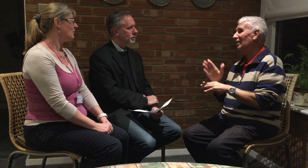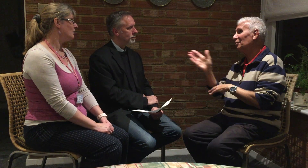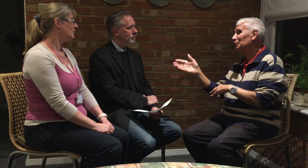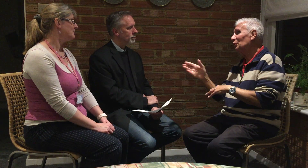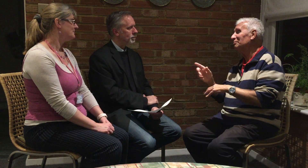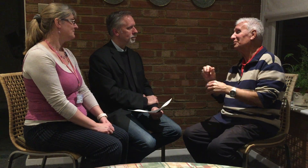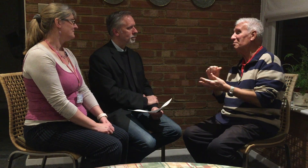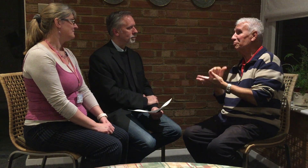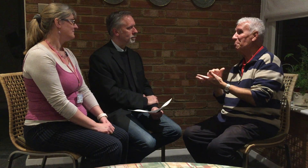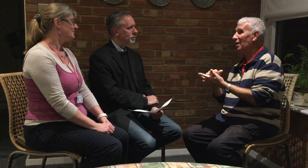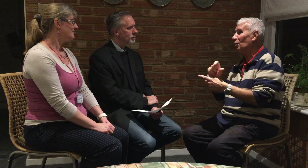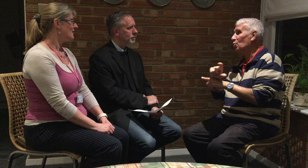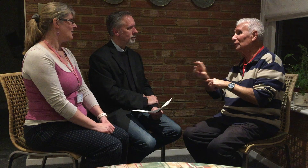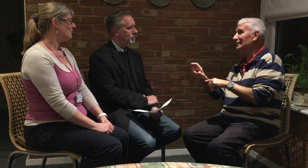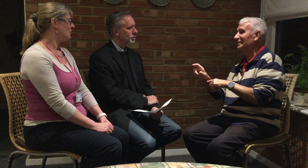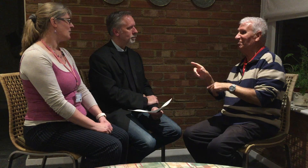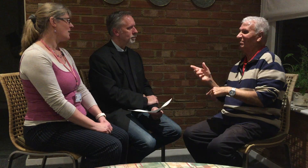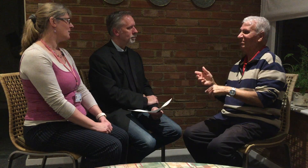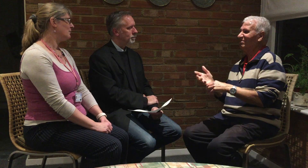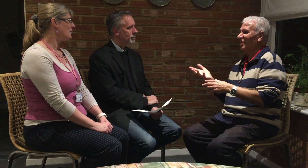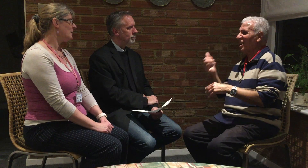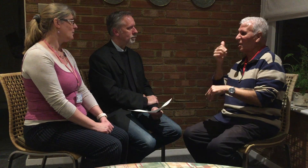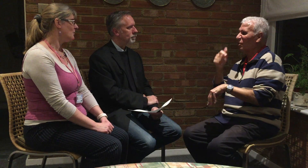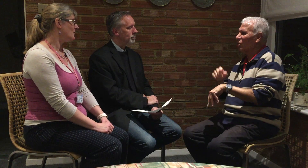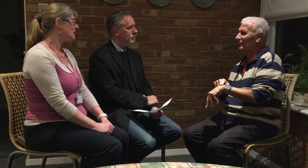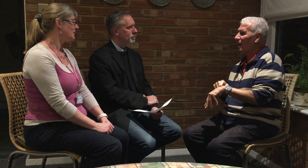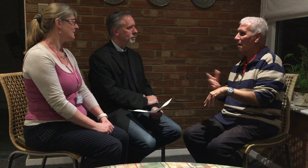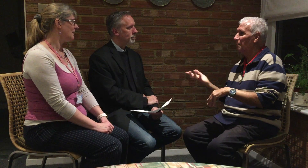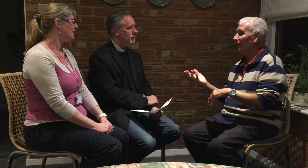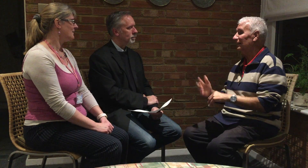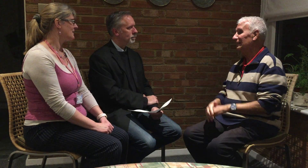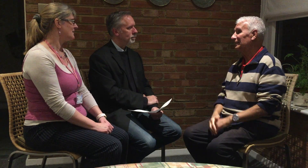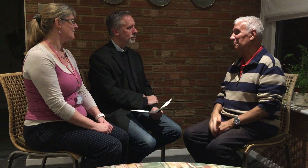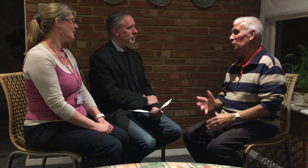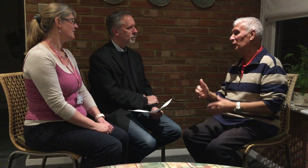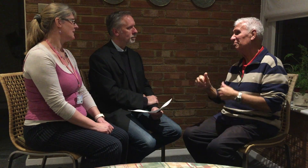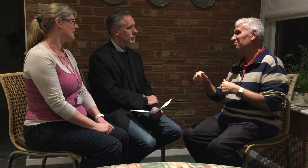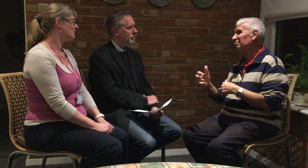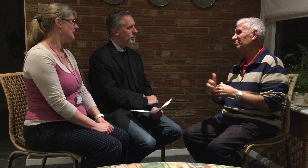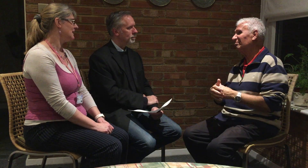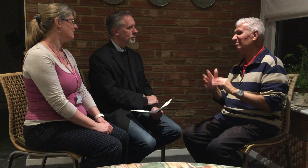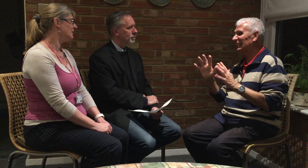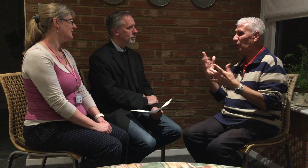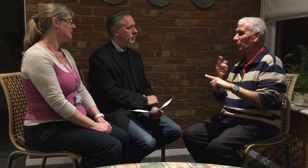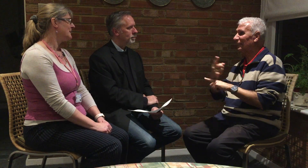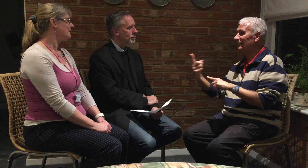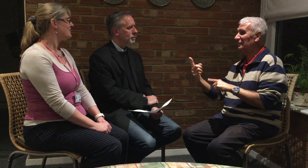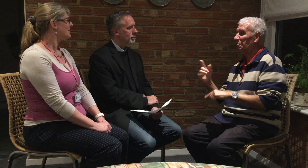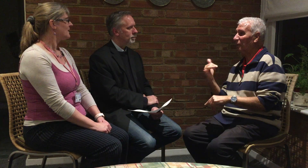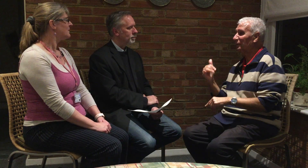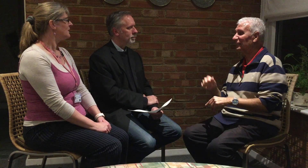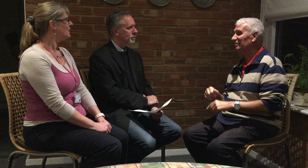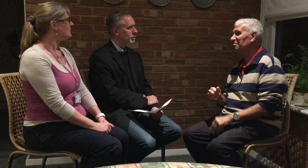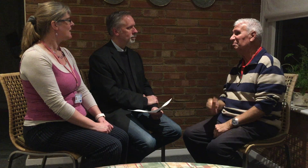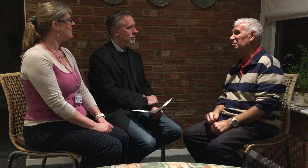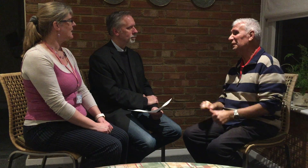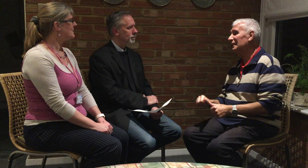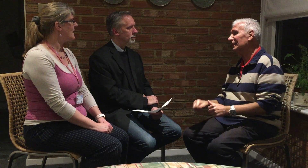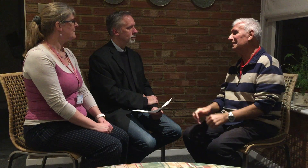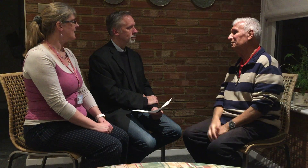or, or you could go on a proper course, but I know there's no time for that really, but 10 weeks maybe,